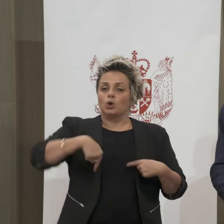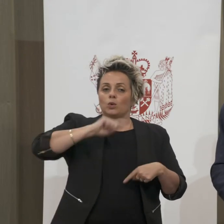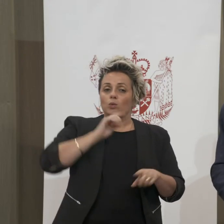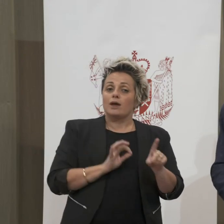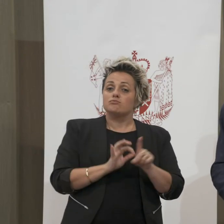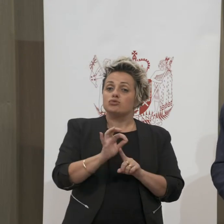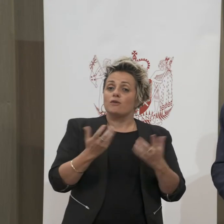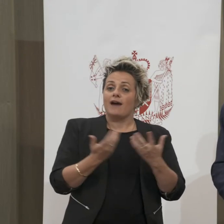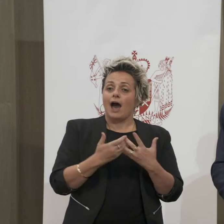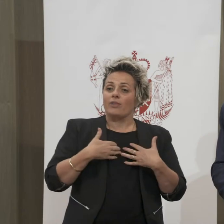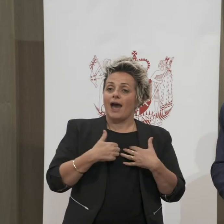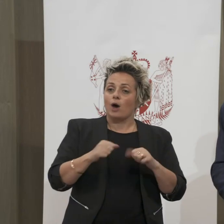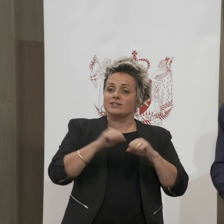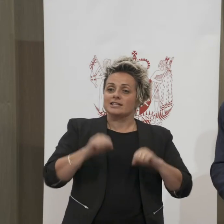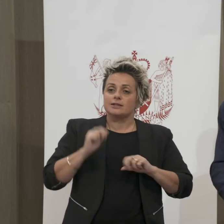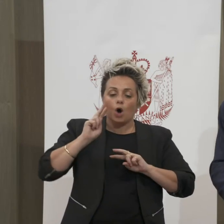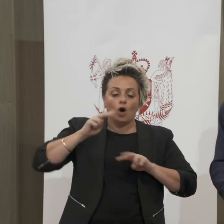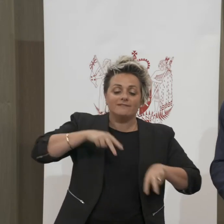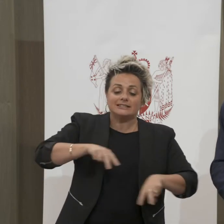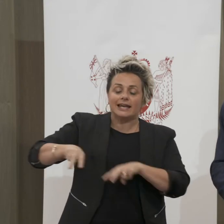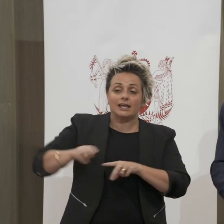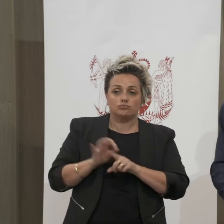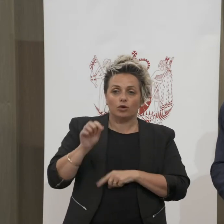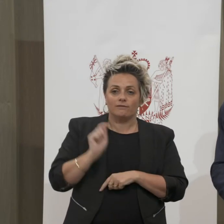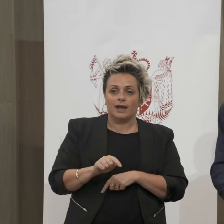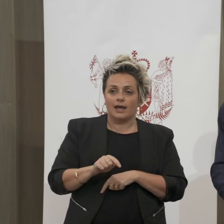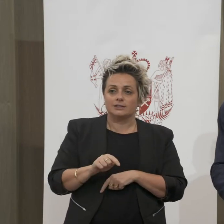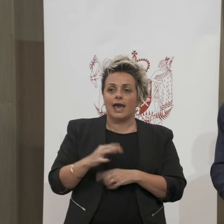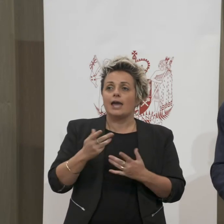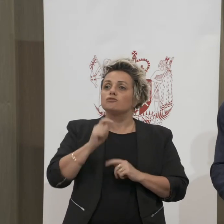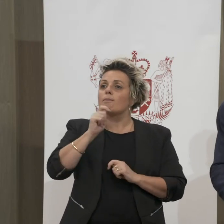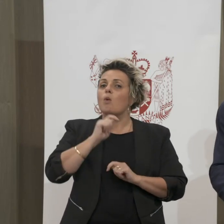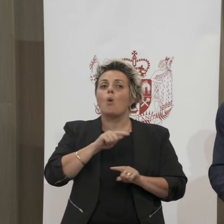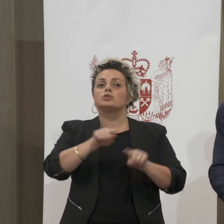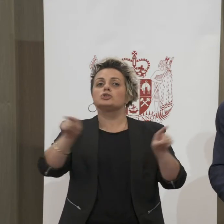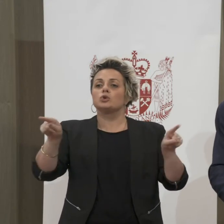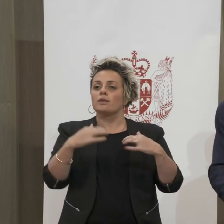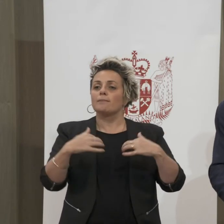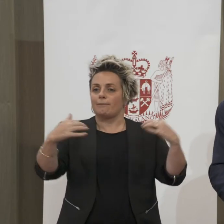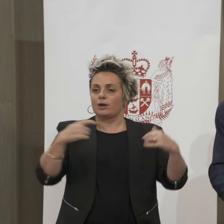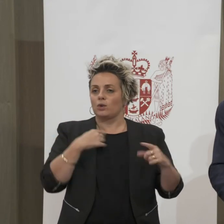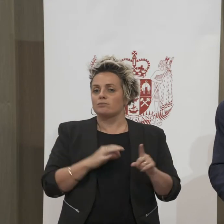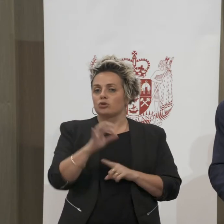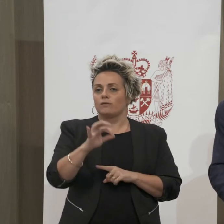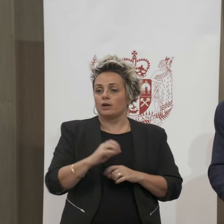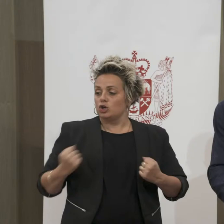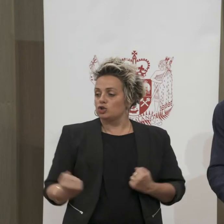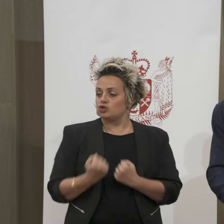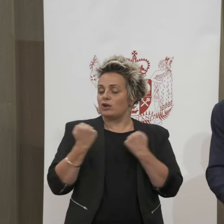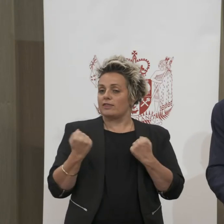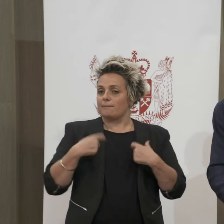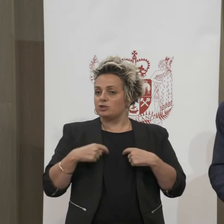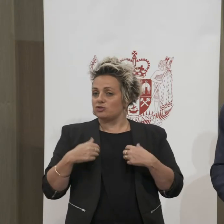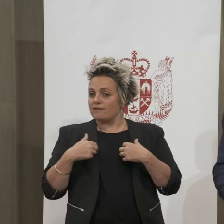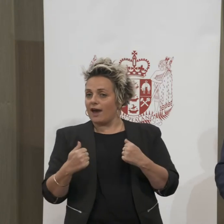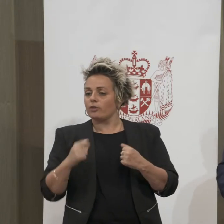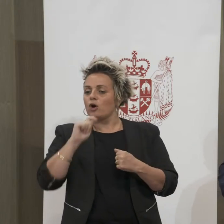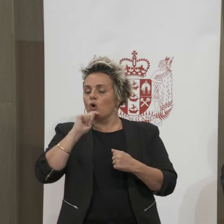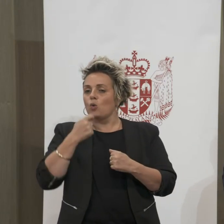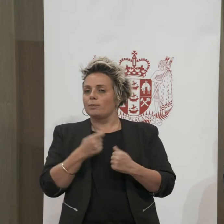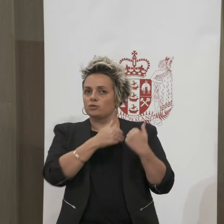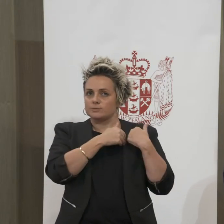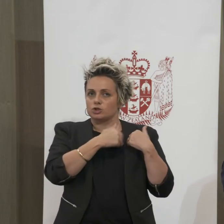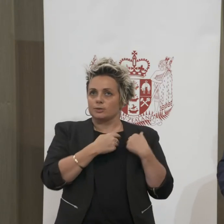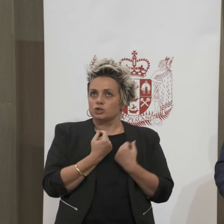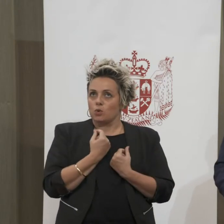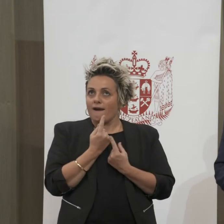improve the way the health system is overseen and reports to the public. A strengthened Ministry of Health will be responsible for